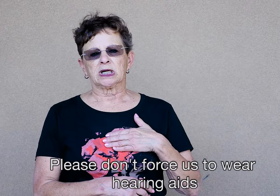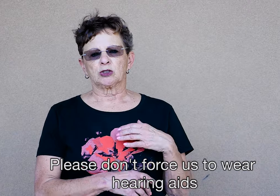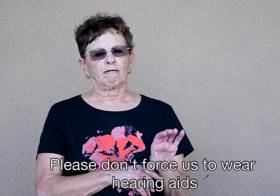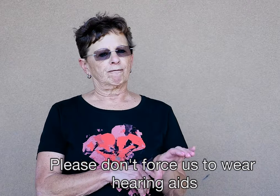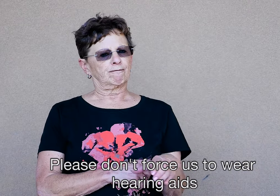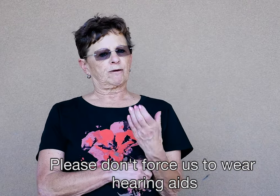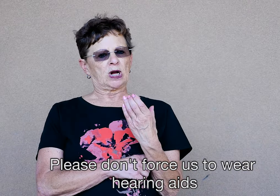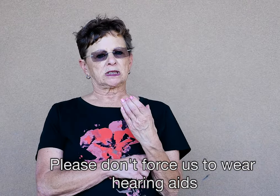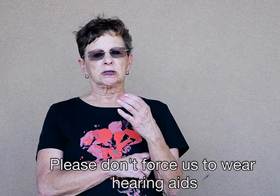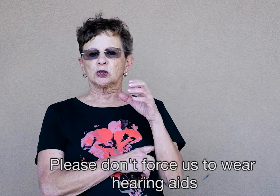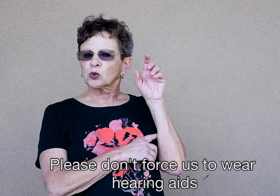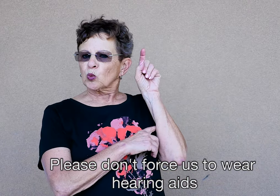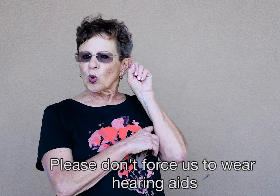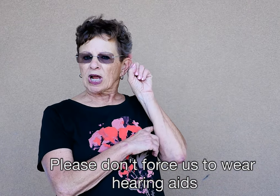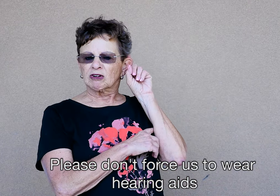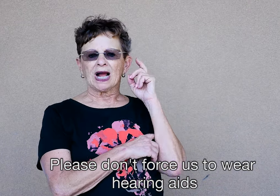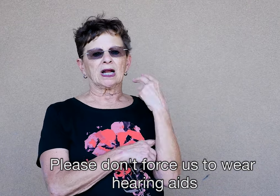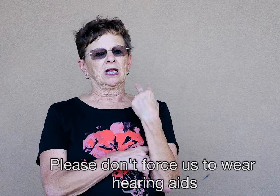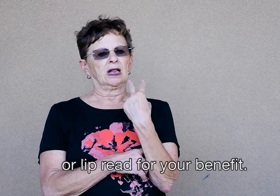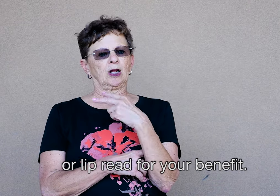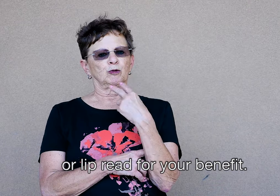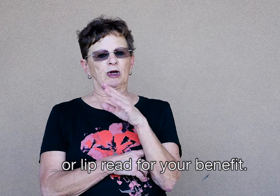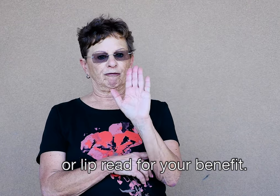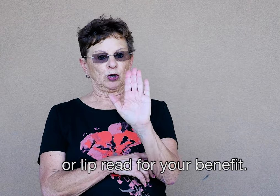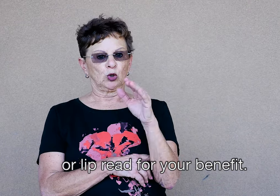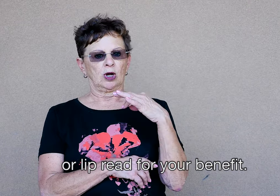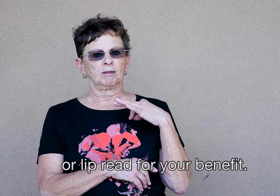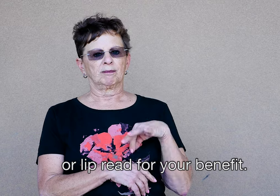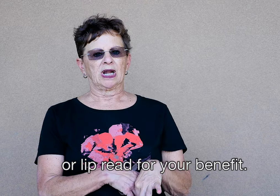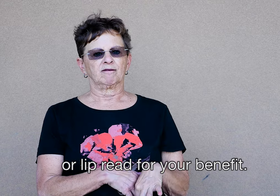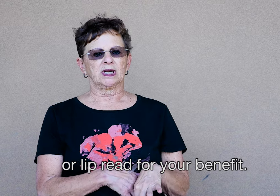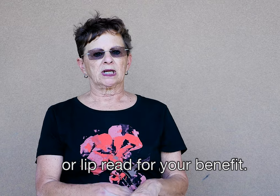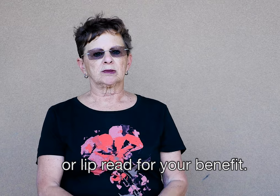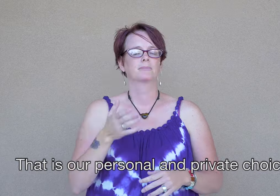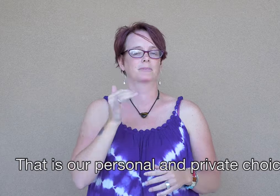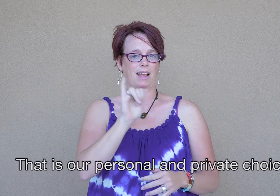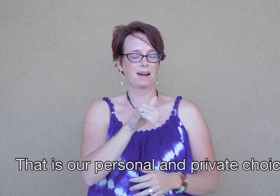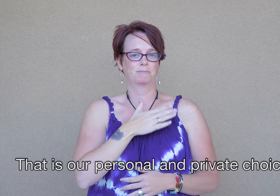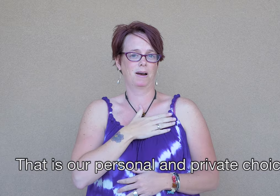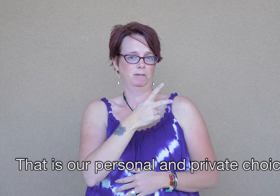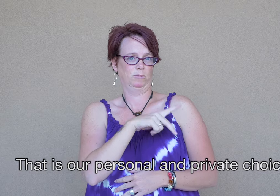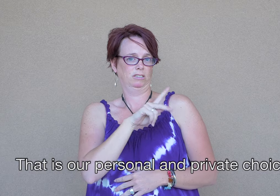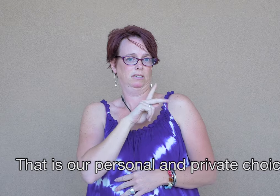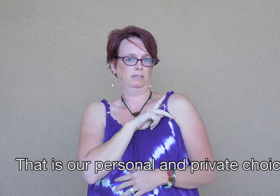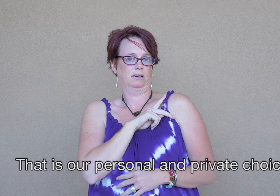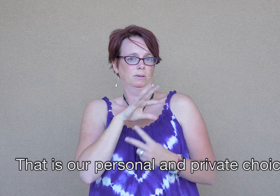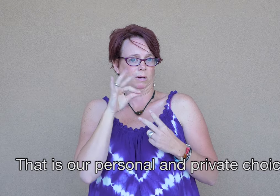don't force us to wear hearing aids or lip read for your benefit. That is our personal and private choice.